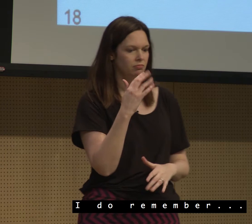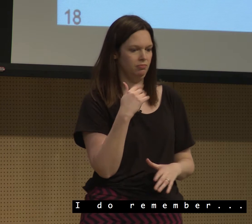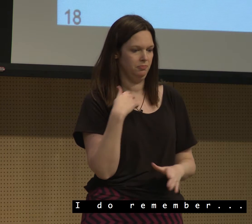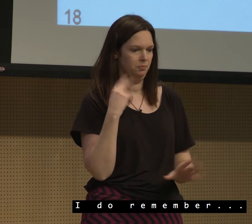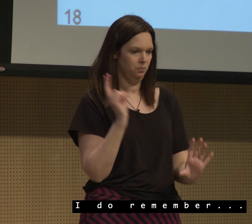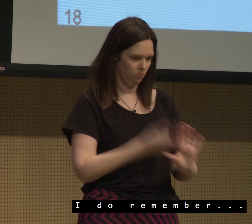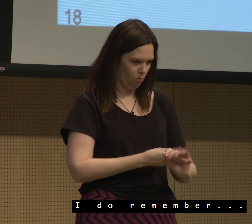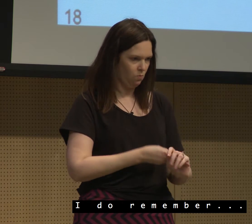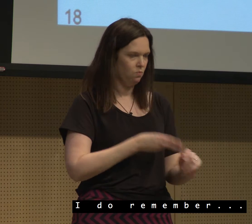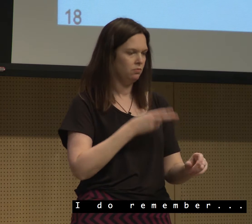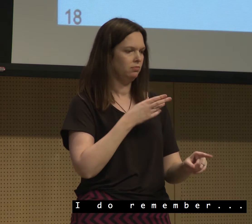I do remember